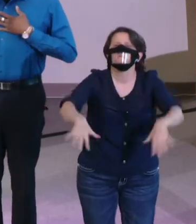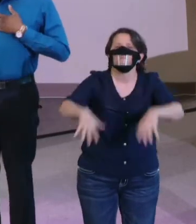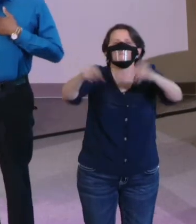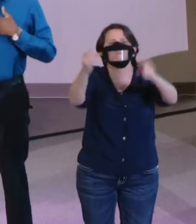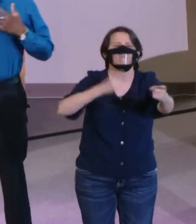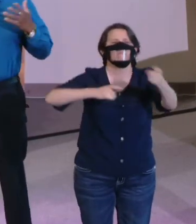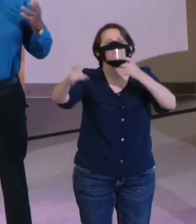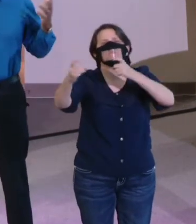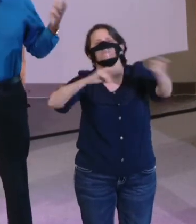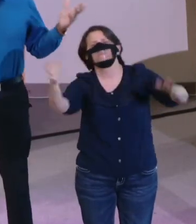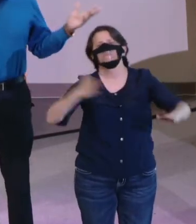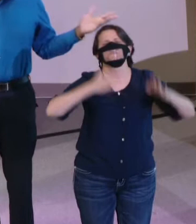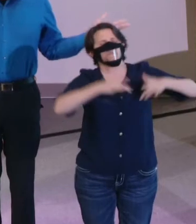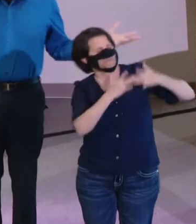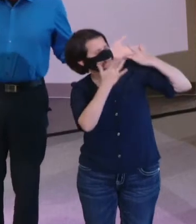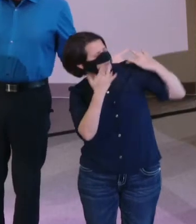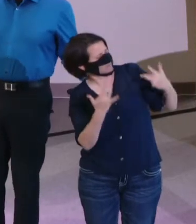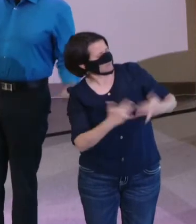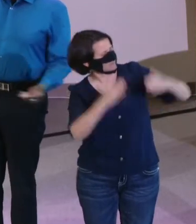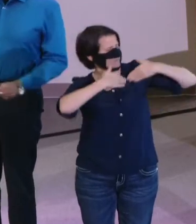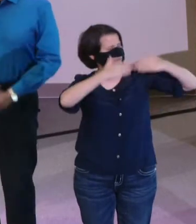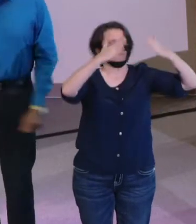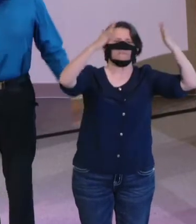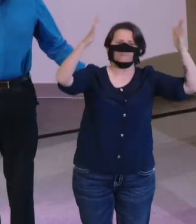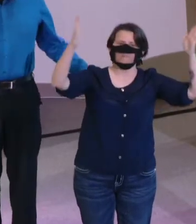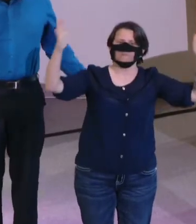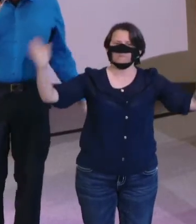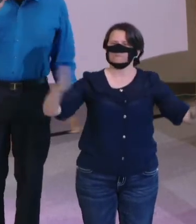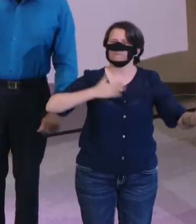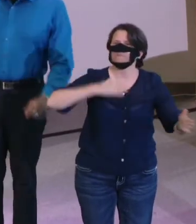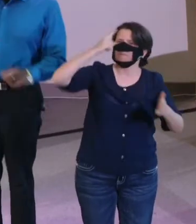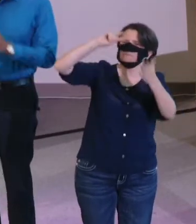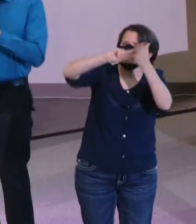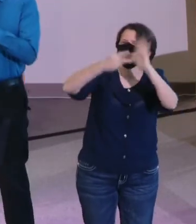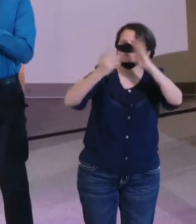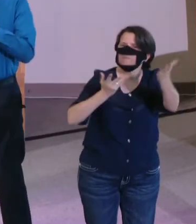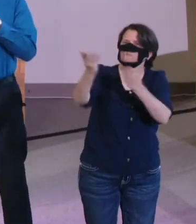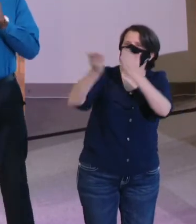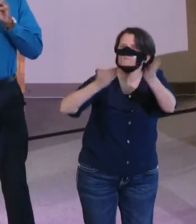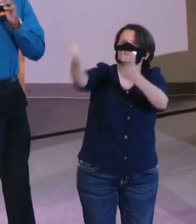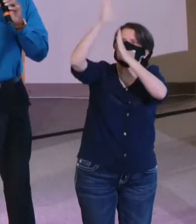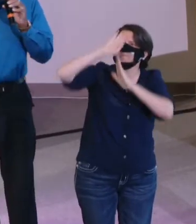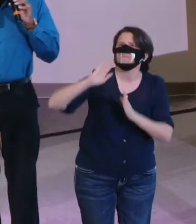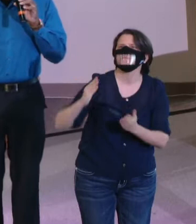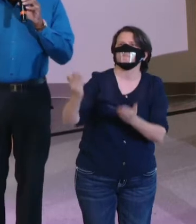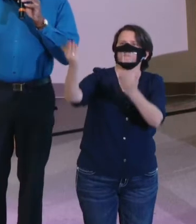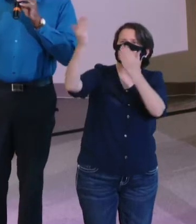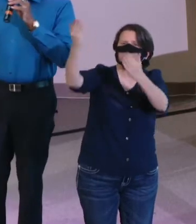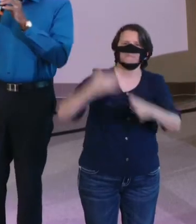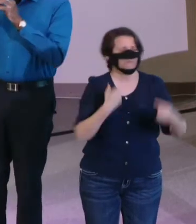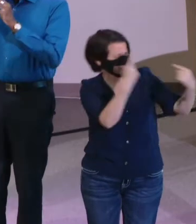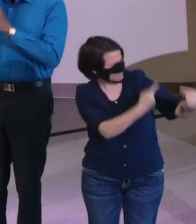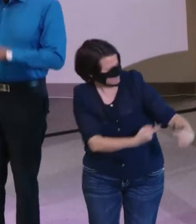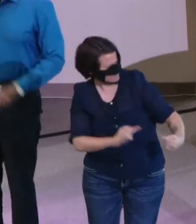and my heart is open wide. Yes, I'm only here for God.